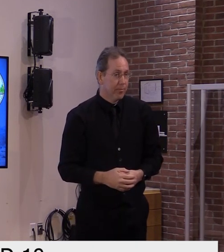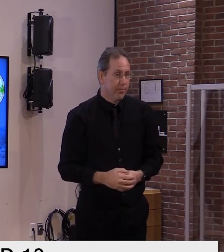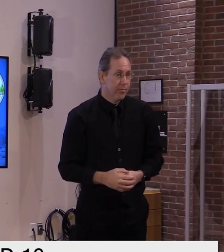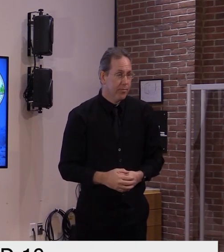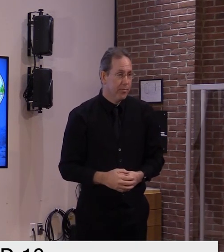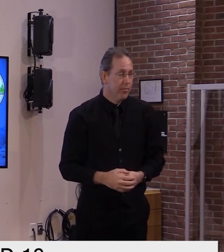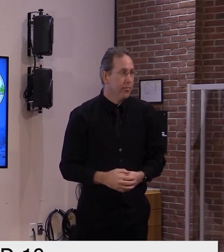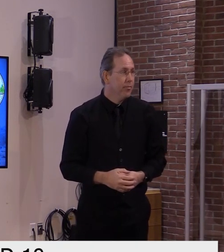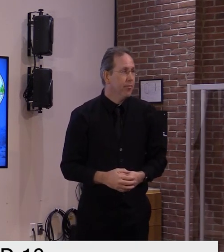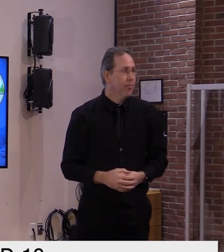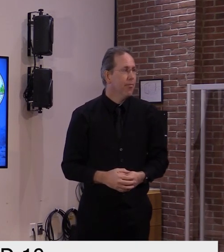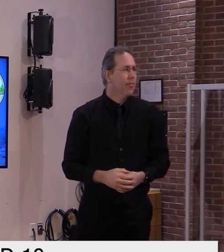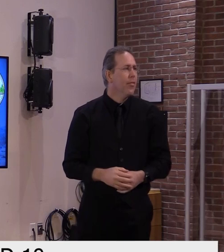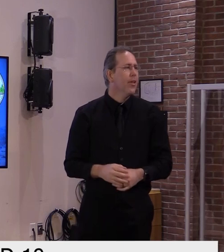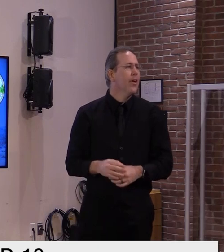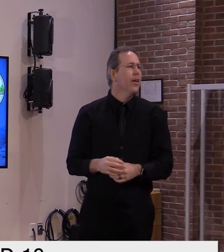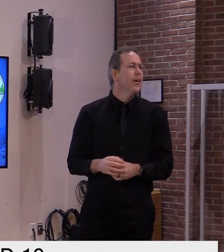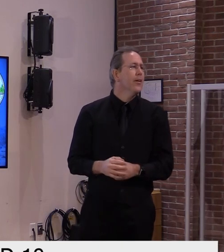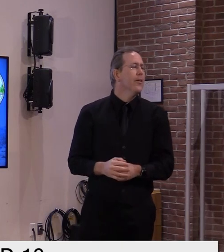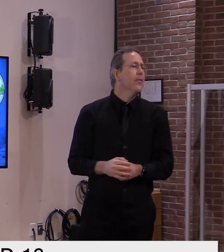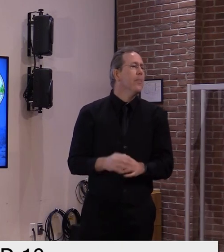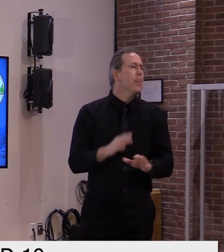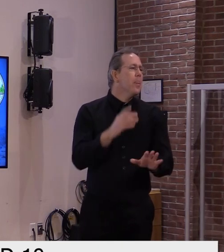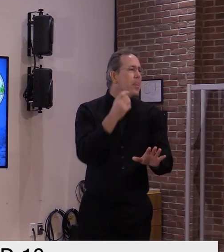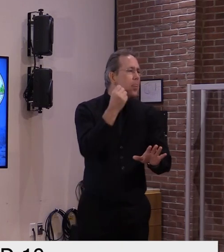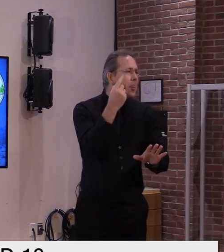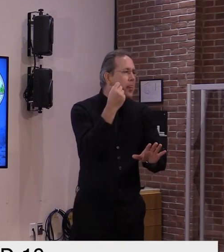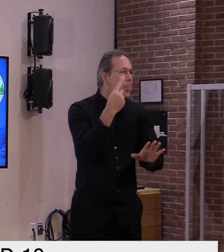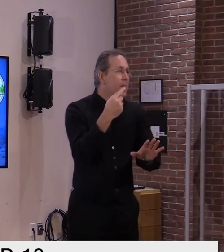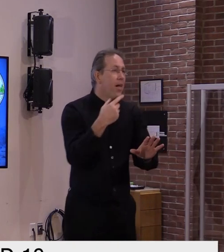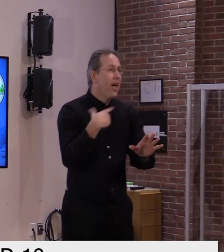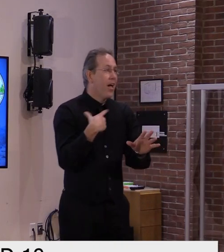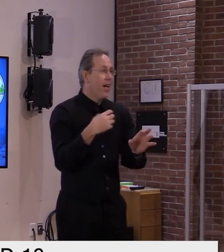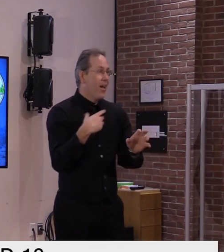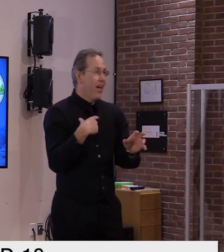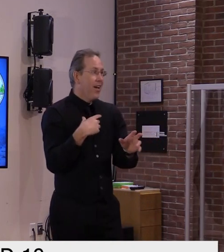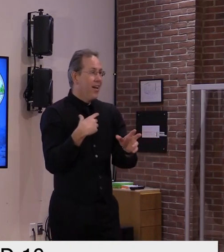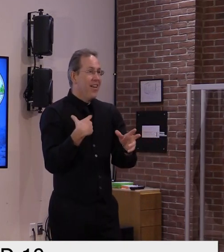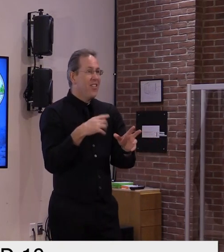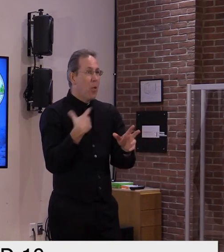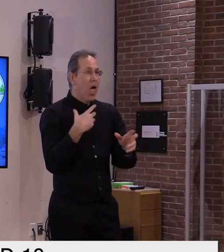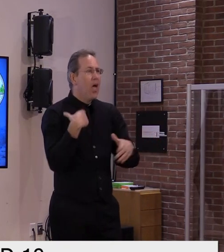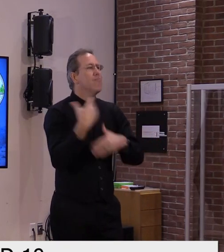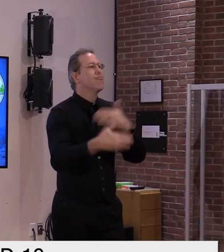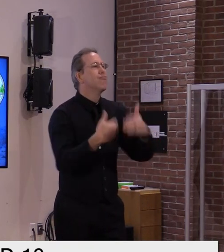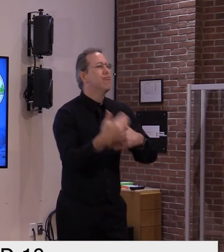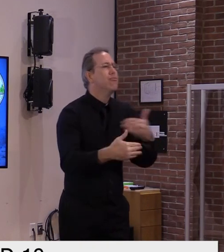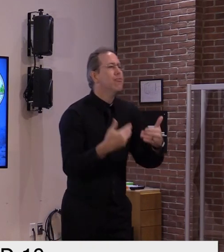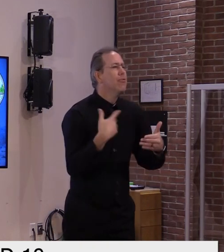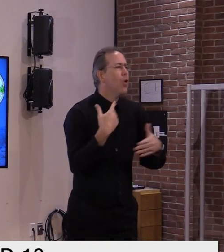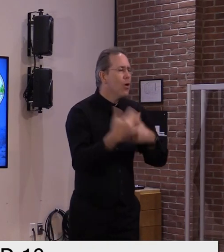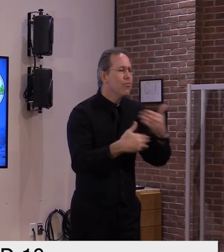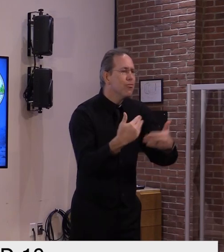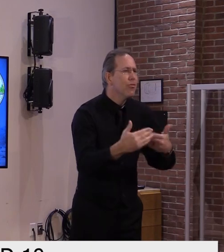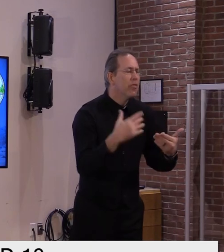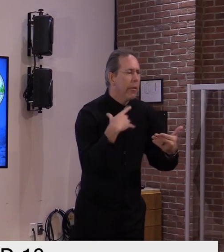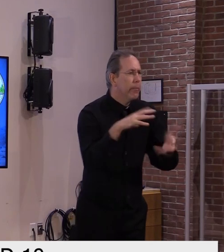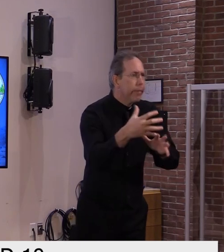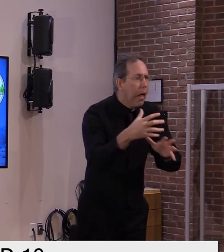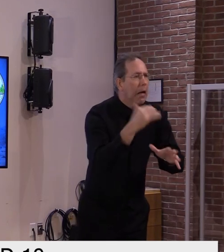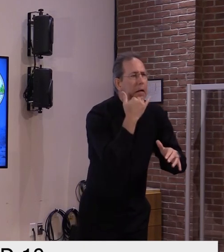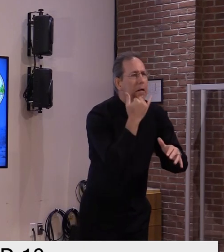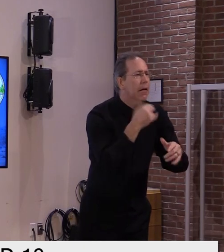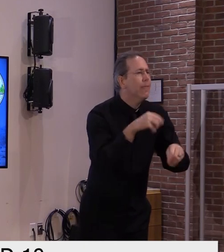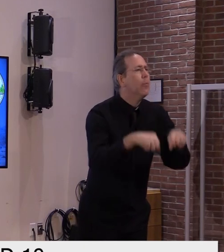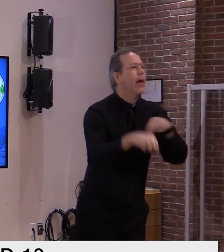But I don't need, you know, we're too far down this path in some respects. We've got a plan in place that I believe will work,